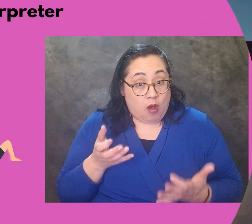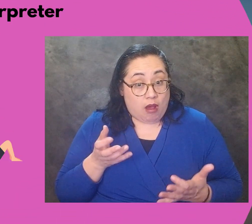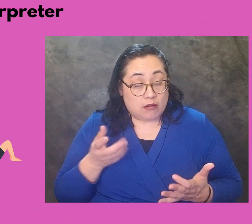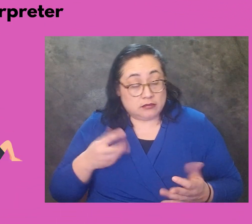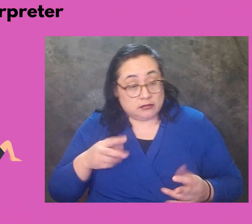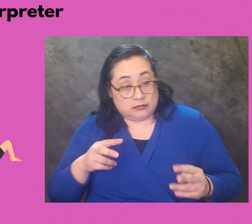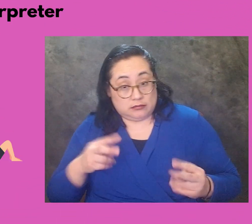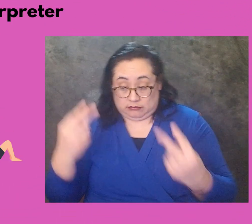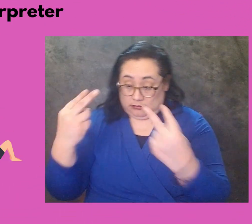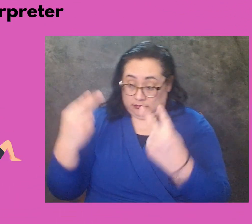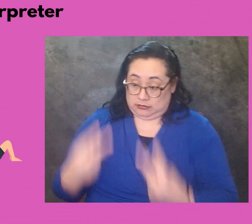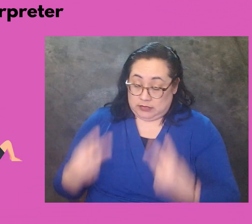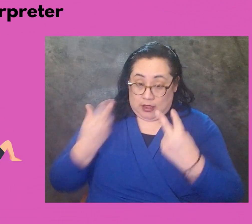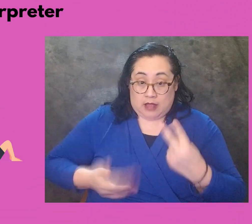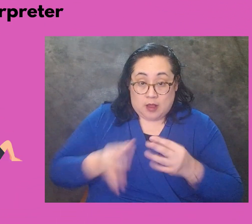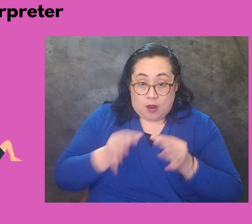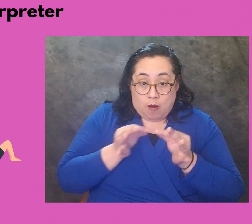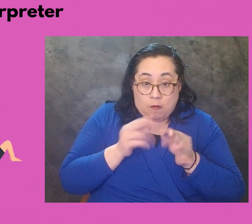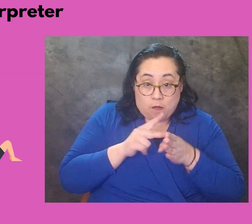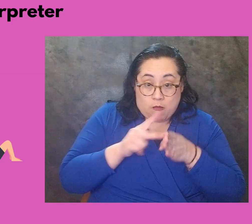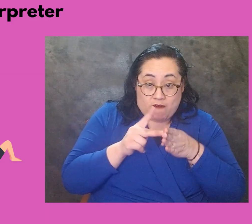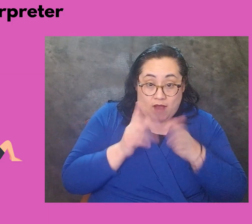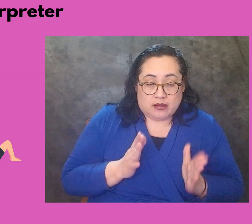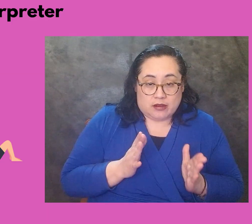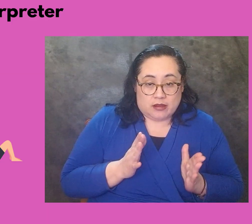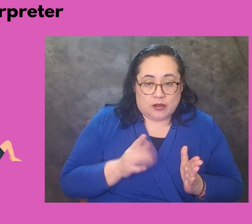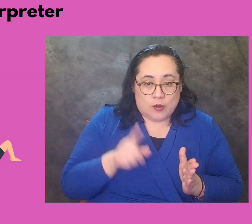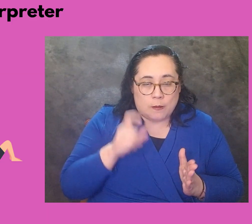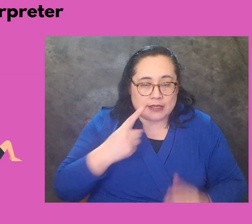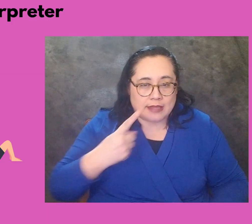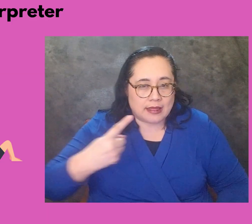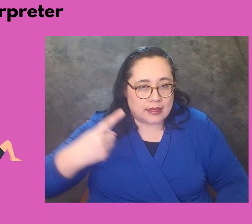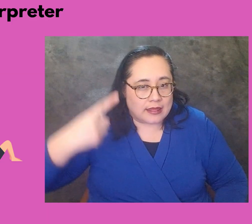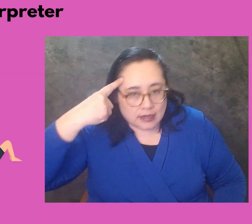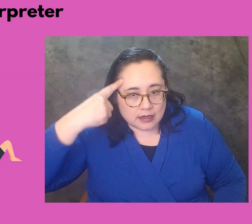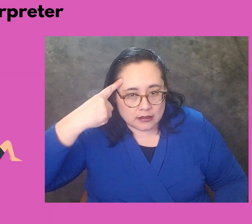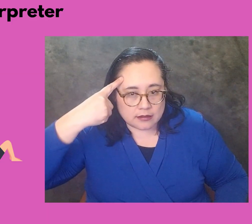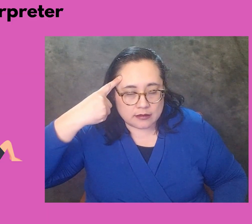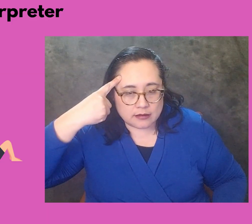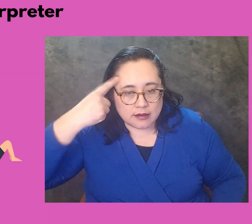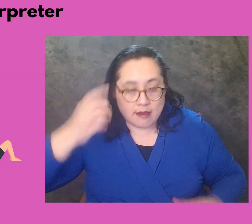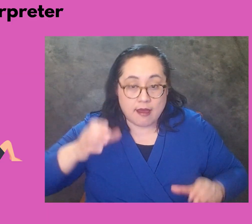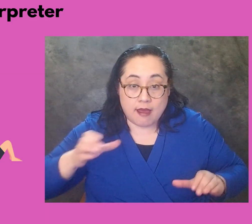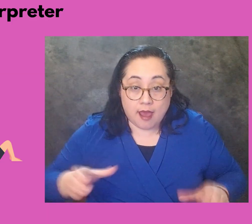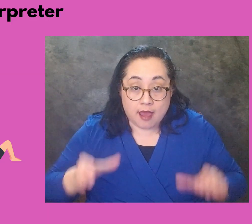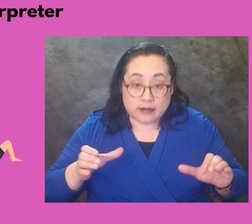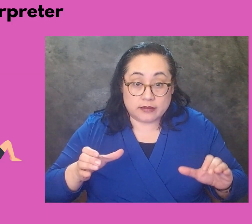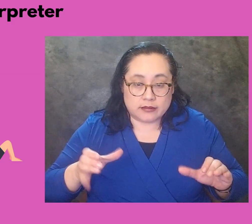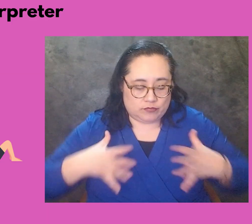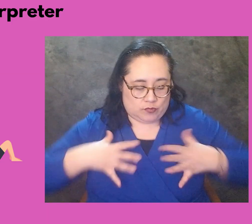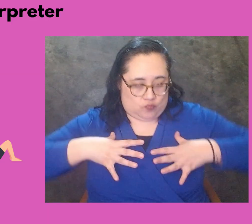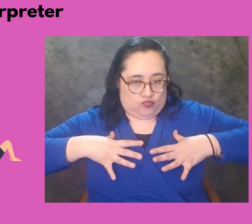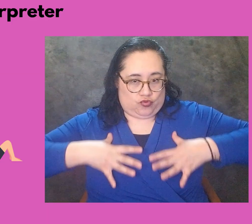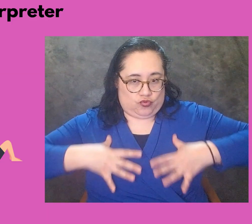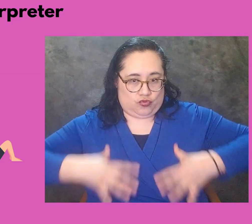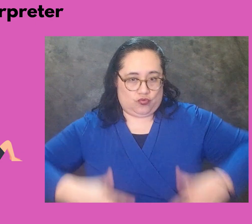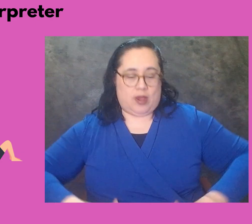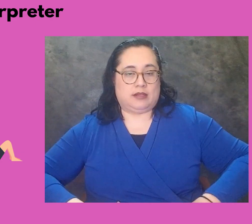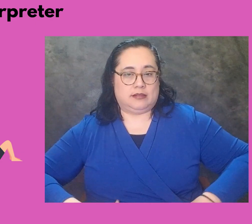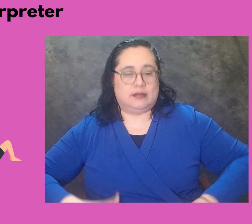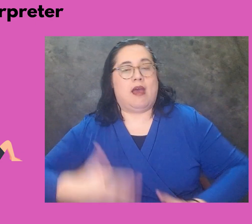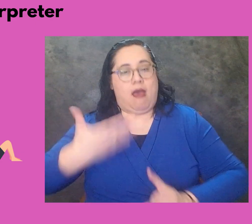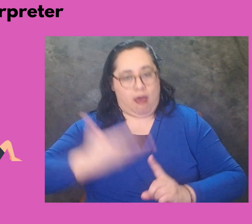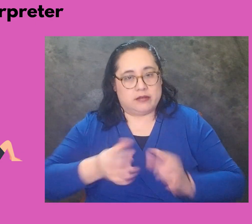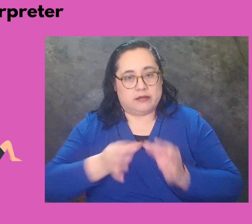If you want to be viewed as a professional interpreter, you have to think, act, and